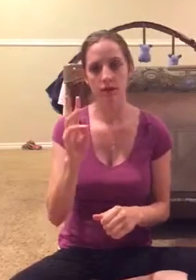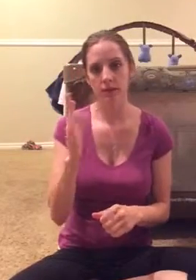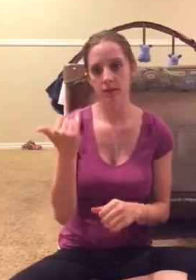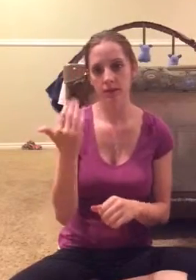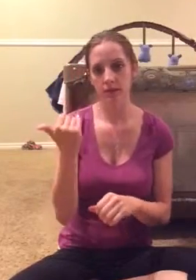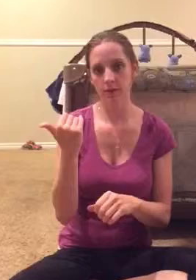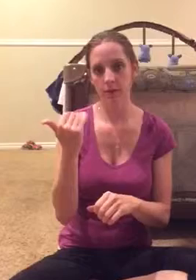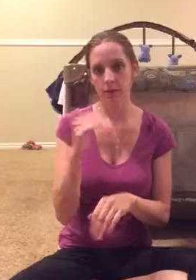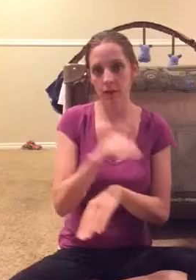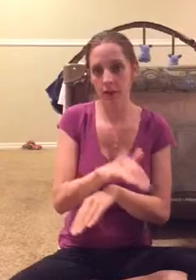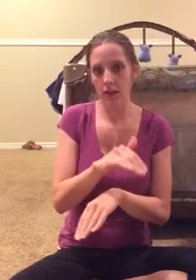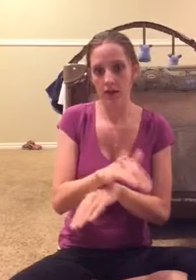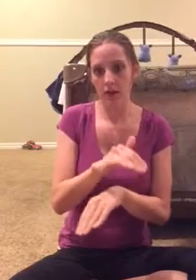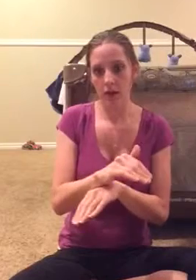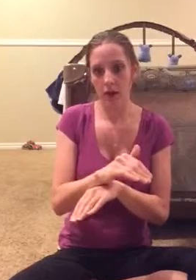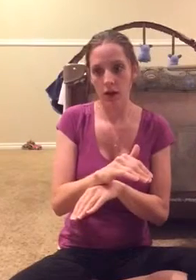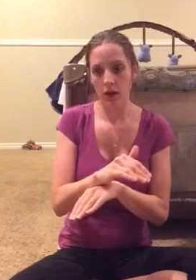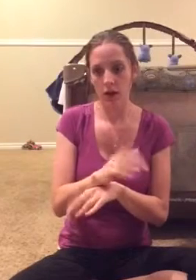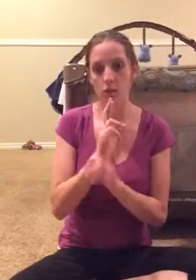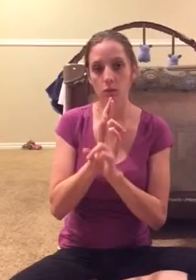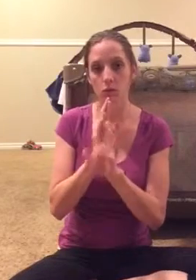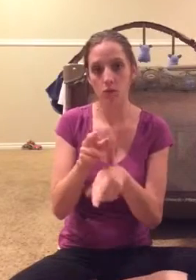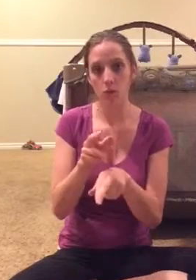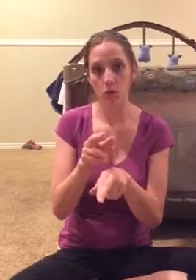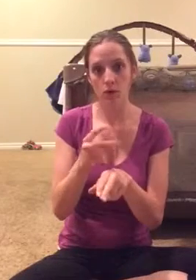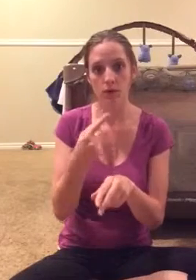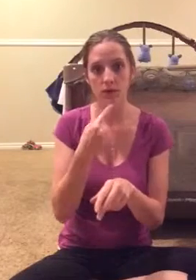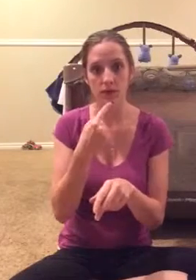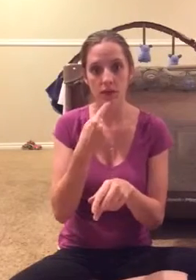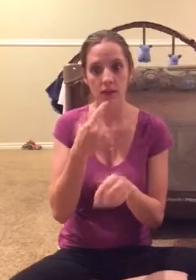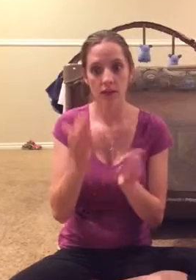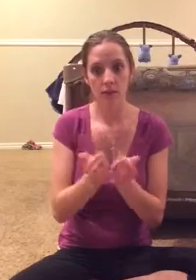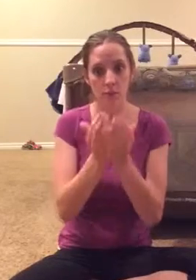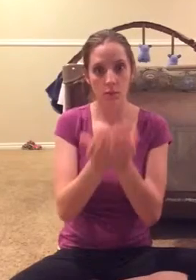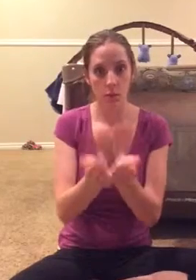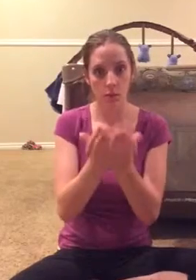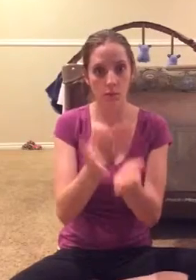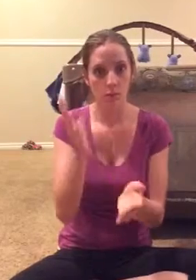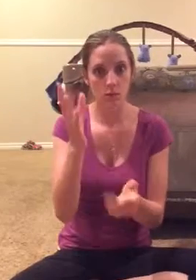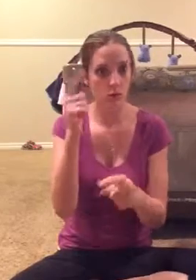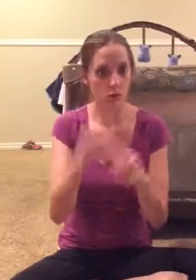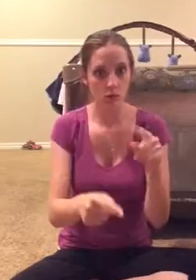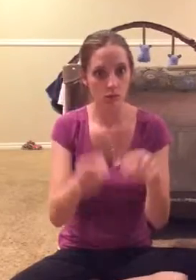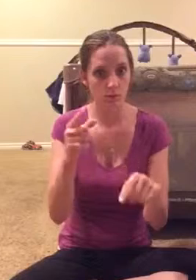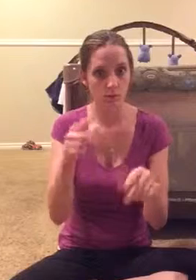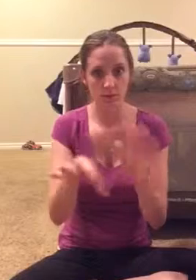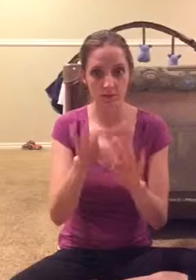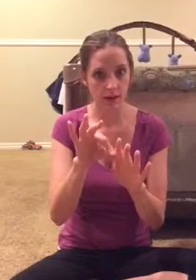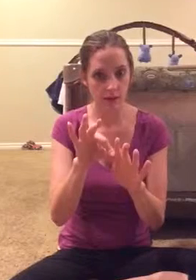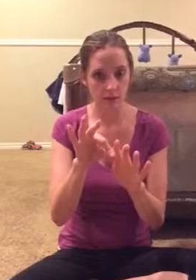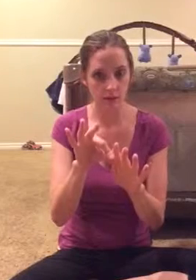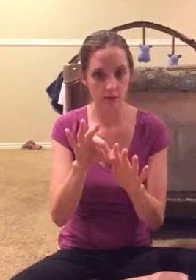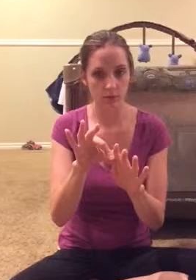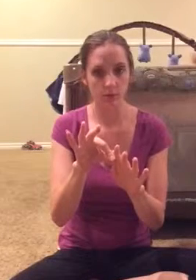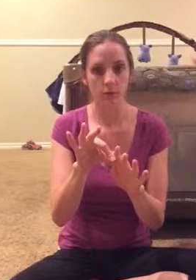boat missing. High winds capsized the boat as it traveled from North Beach in Idaho to the